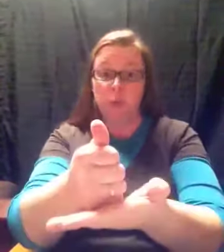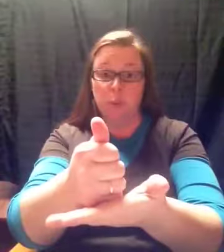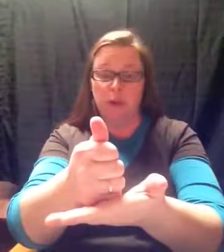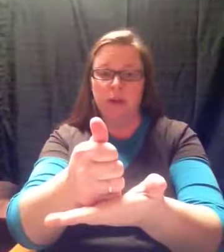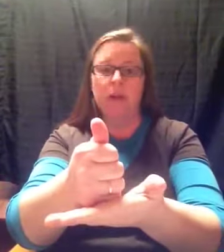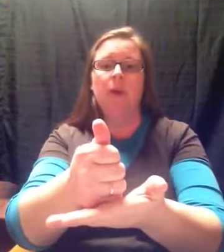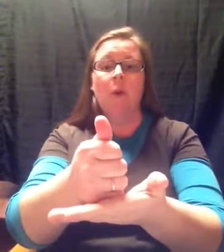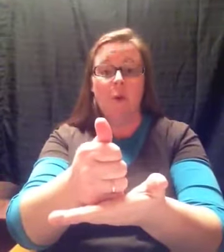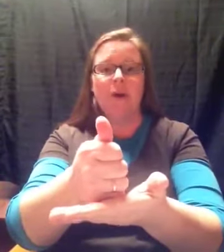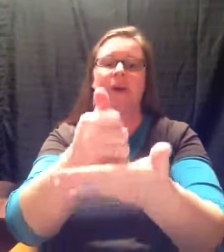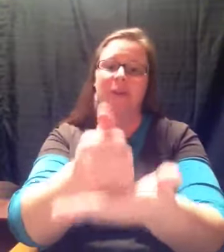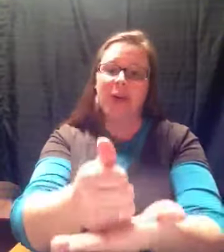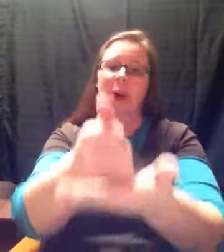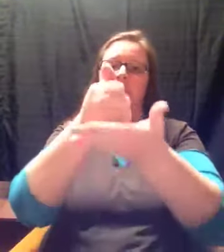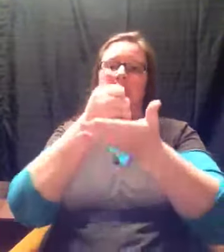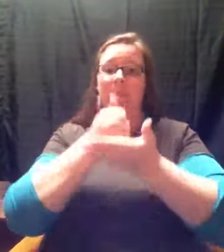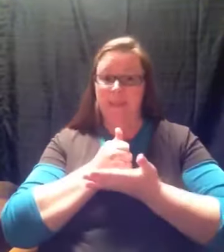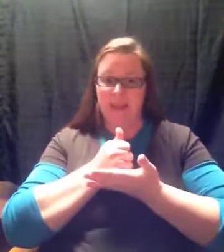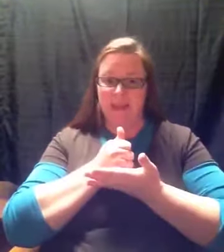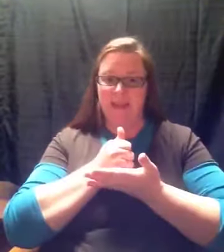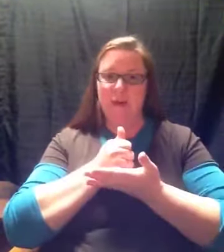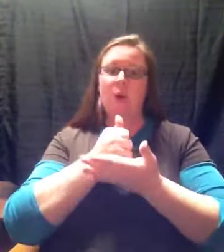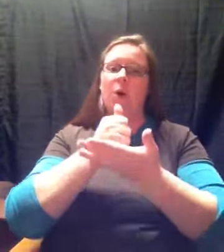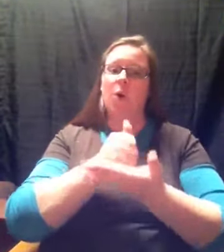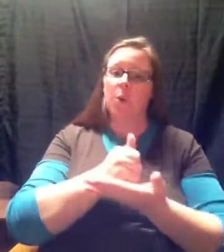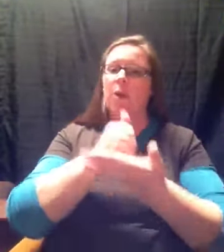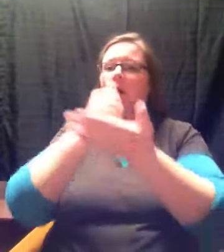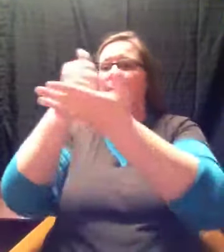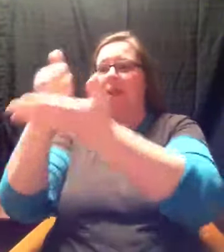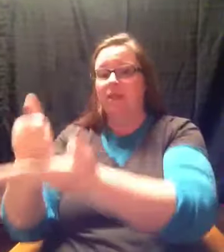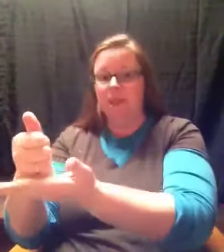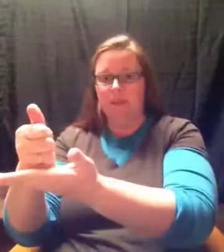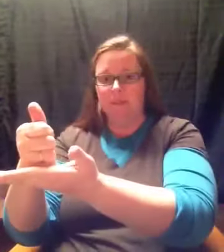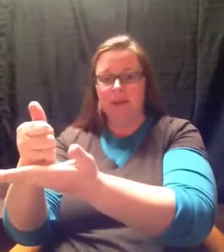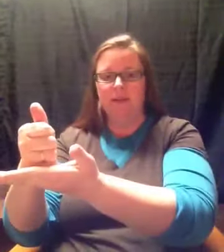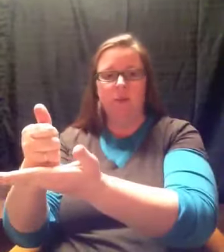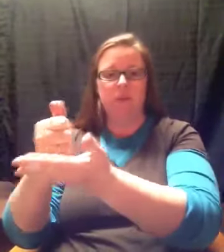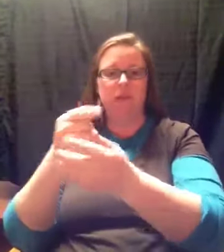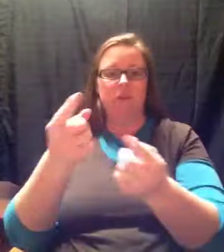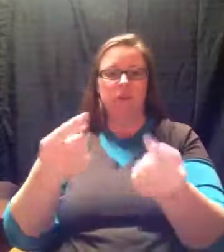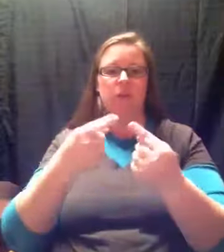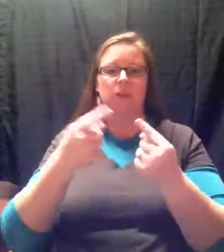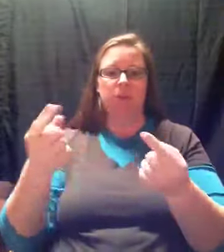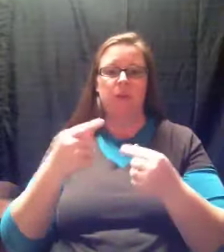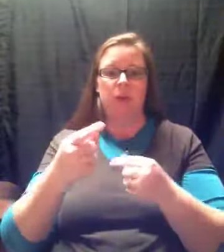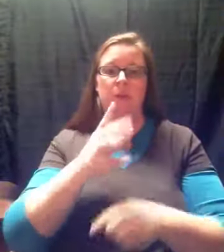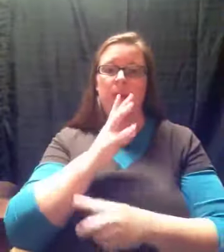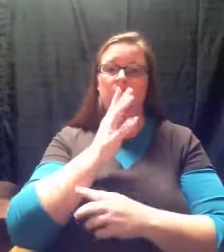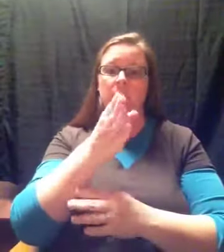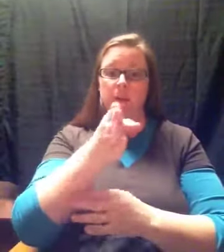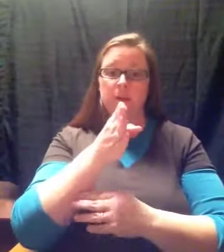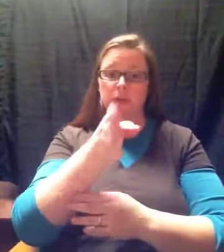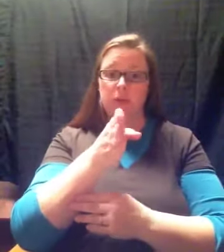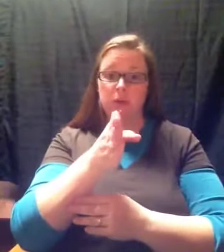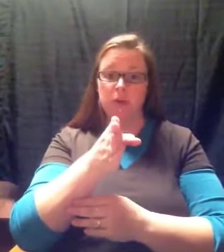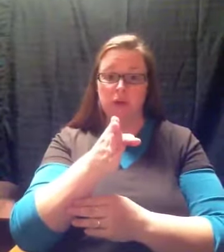you, or you're helping me, or we're helping them. Whichever direction you want to talk about the person that you're